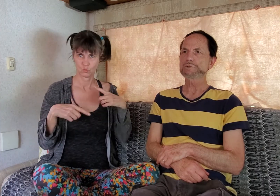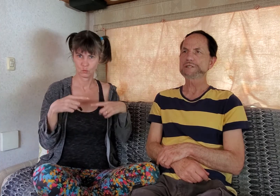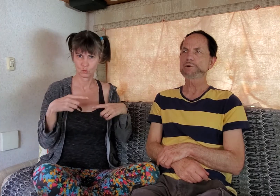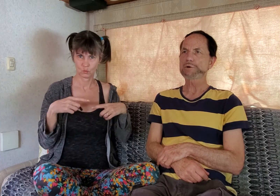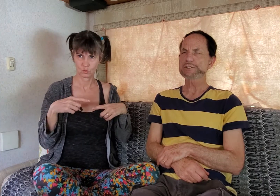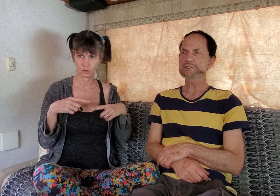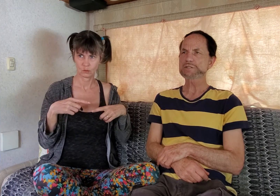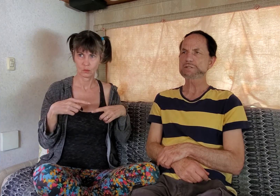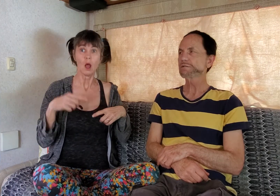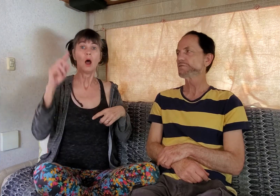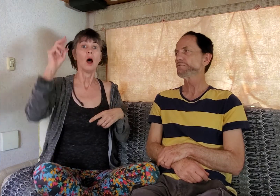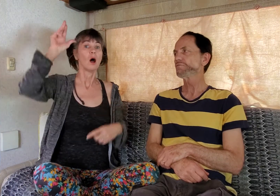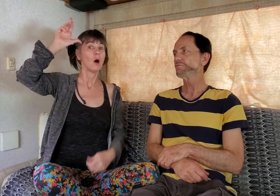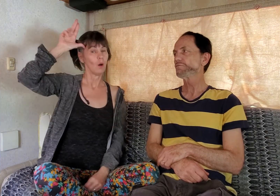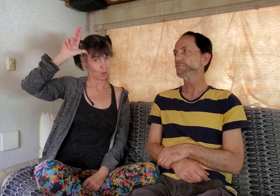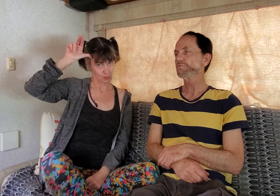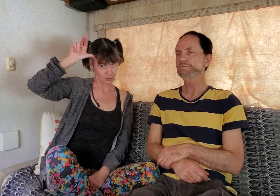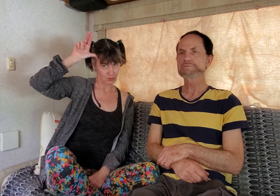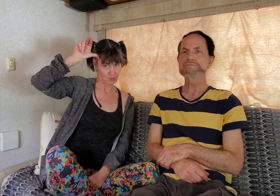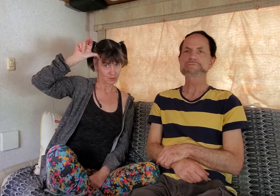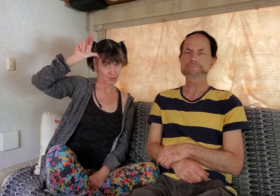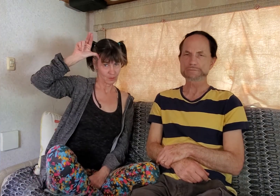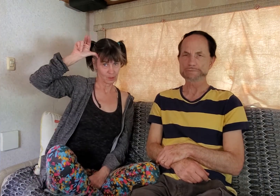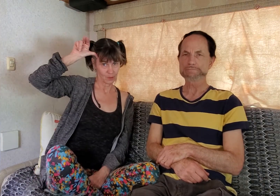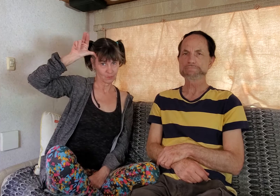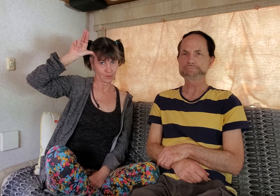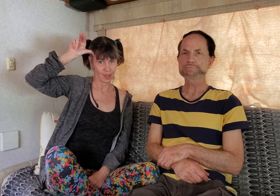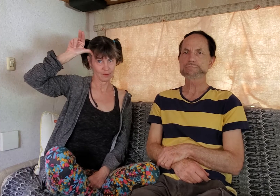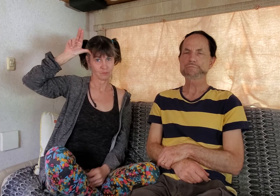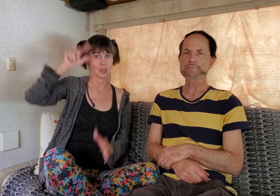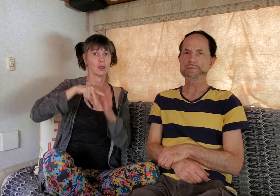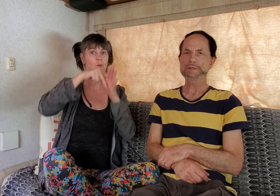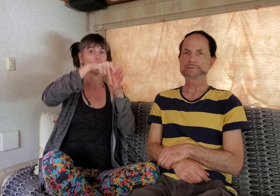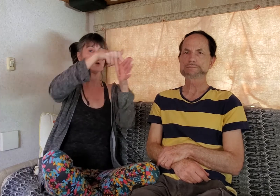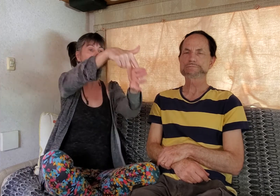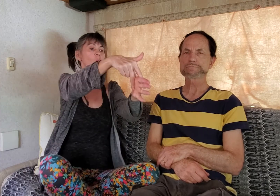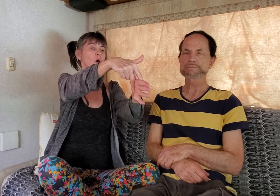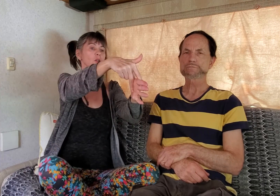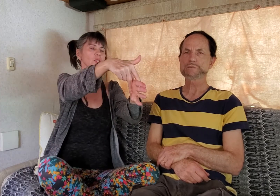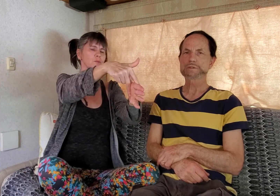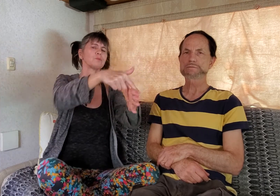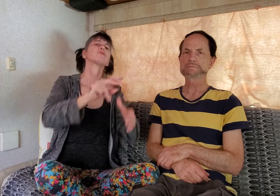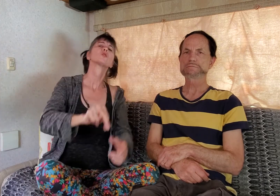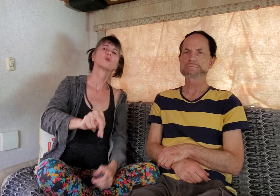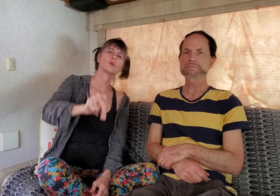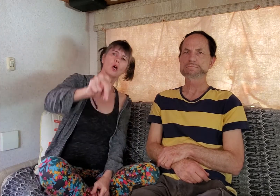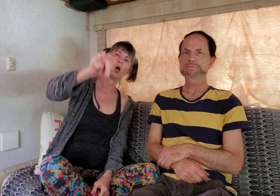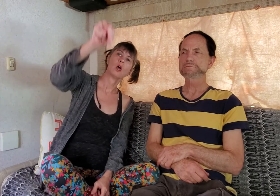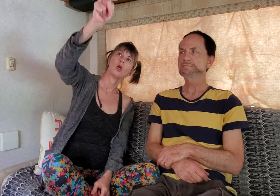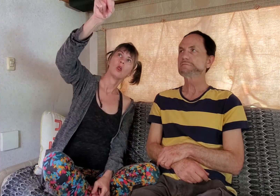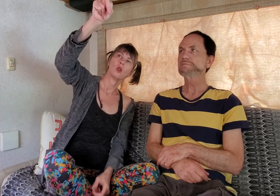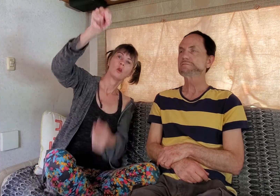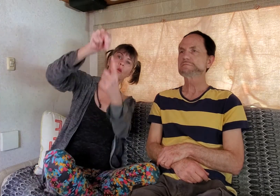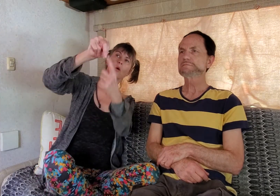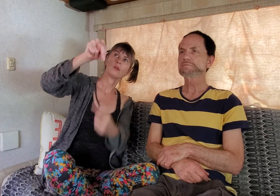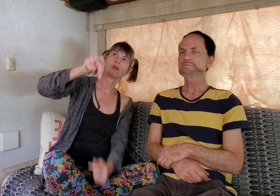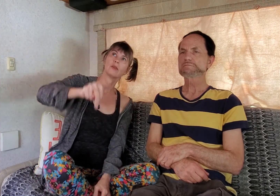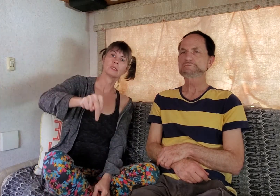did horse. A horse. There we Yep. go. Yeah. He rode a horse to the north. This is